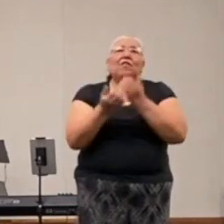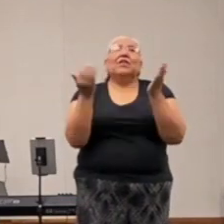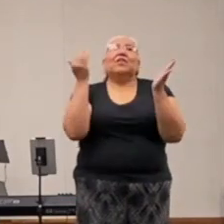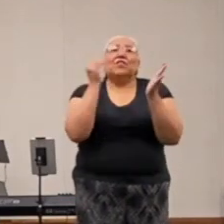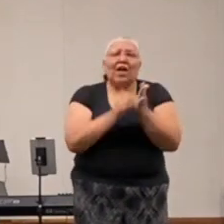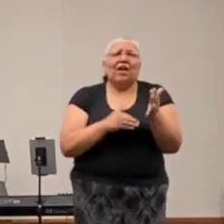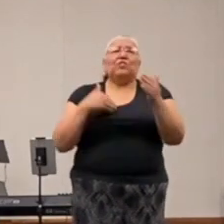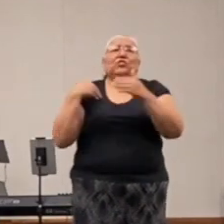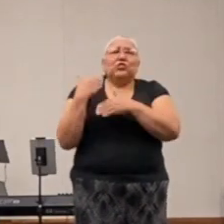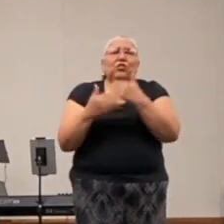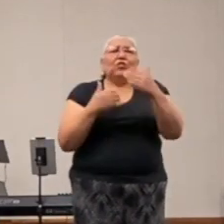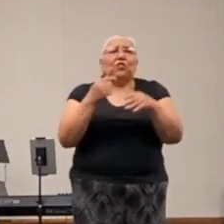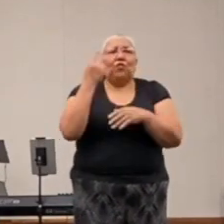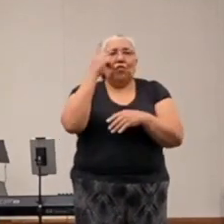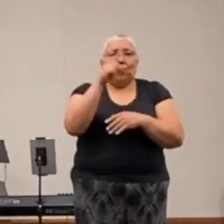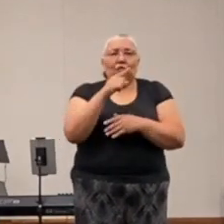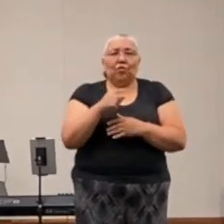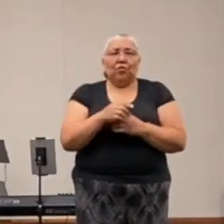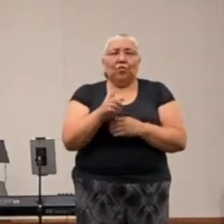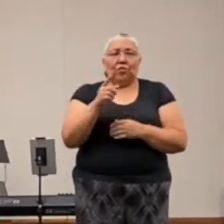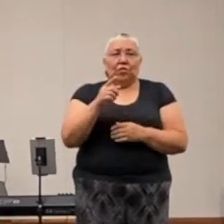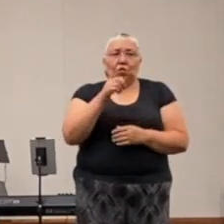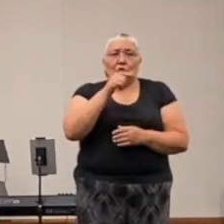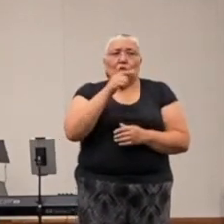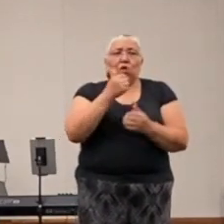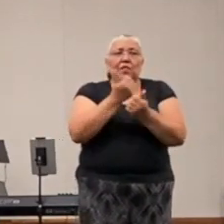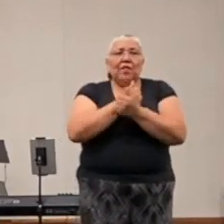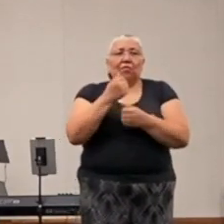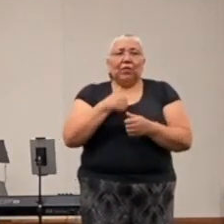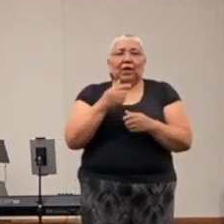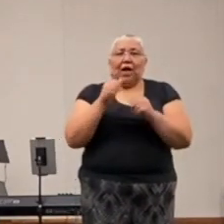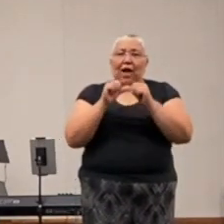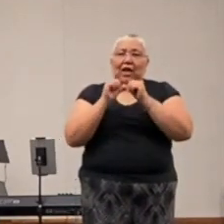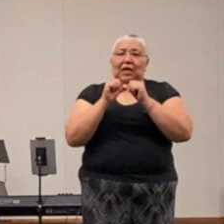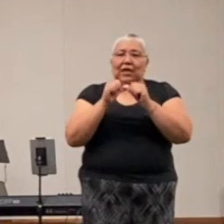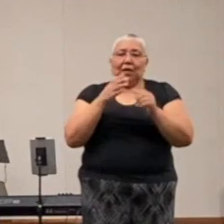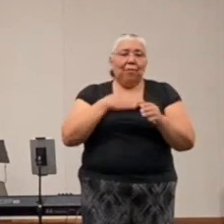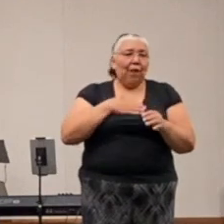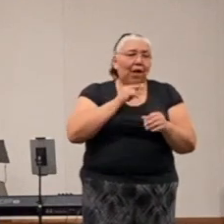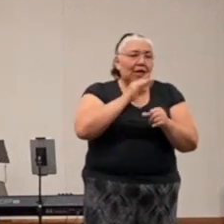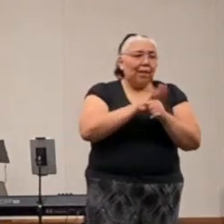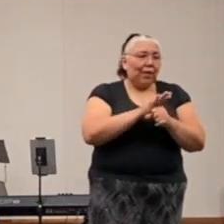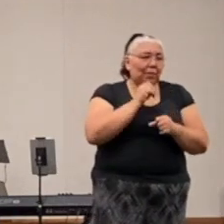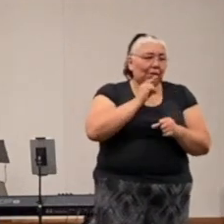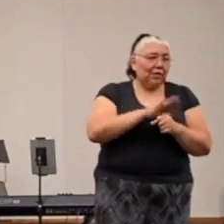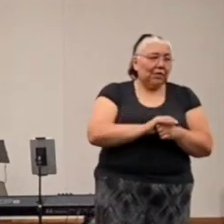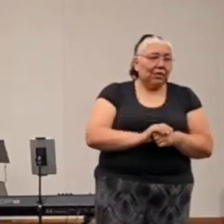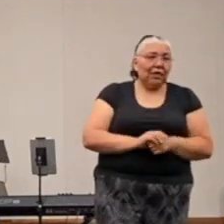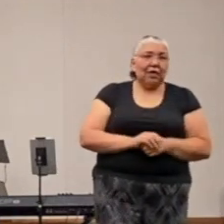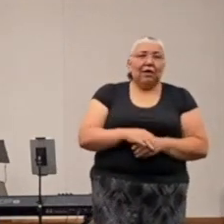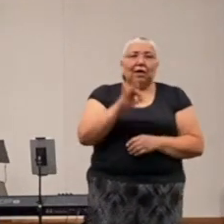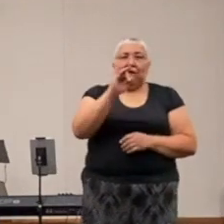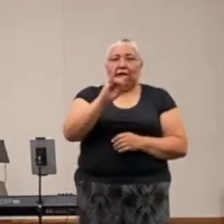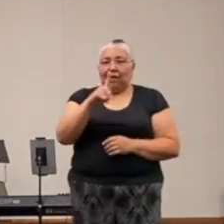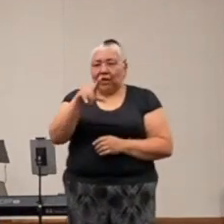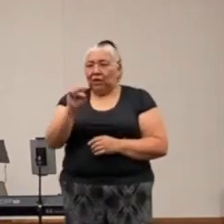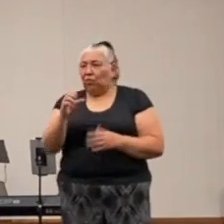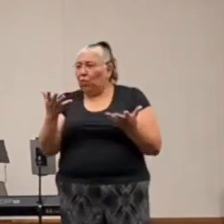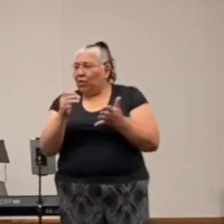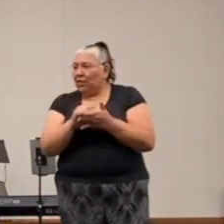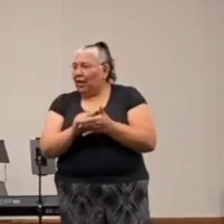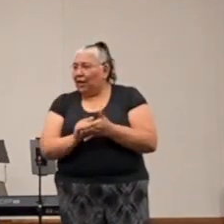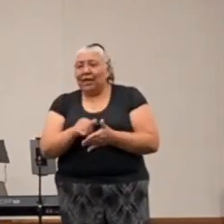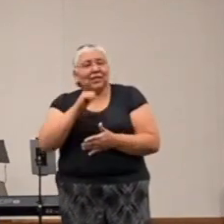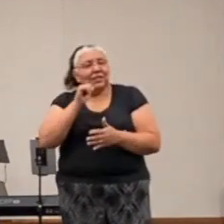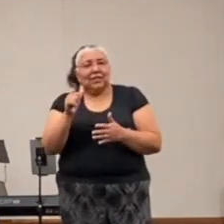1,000 generations who love me and keep my commands. Idol. What's an idol? It's